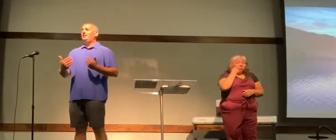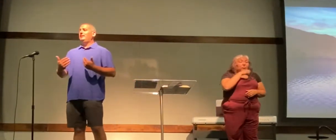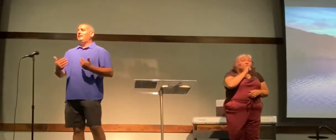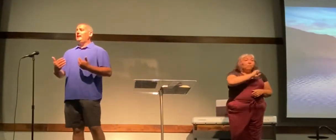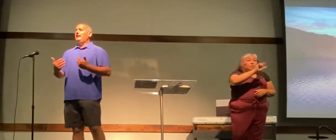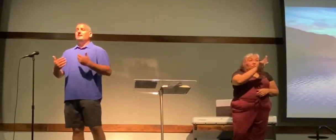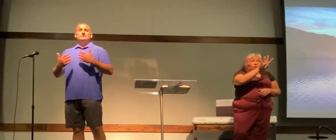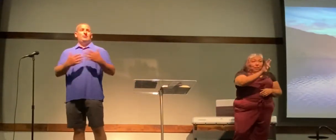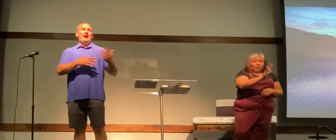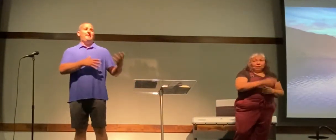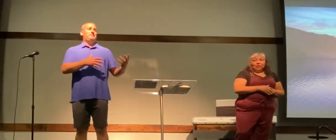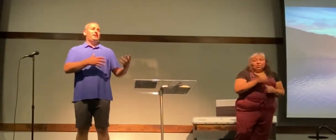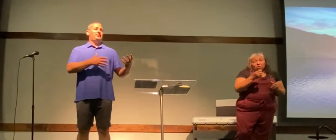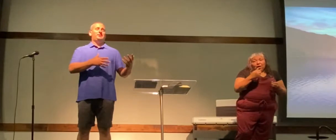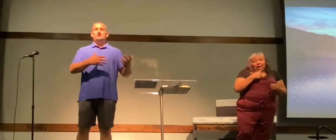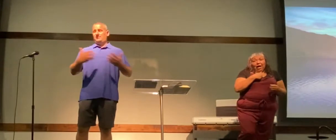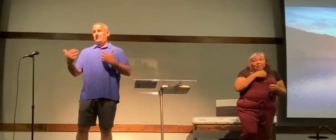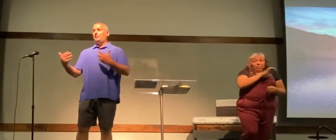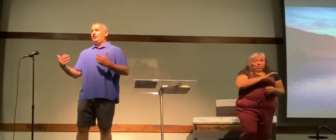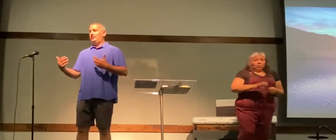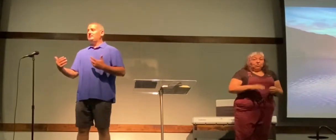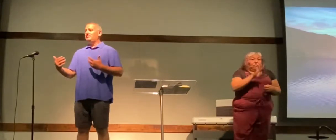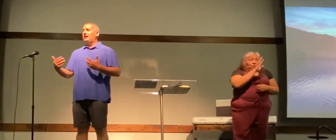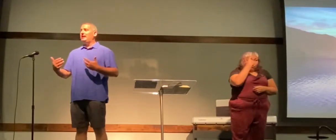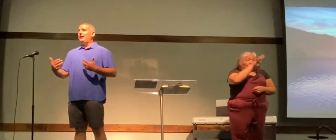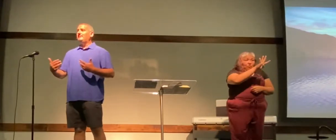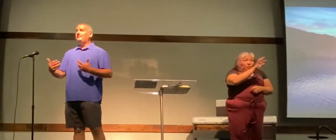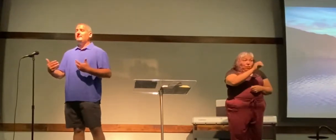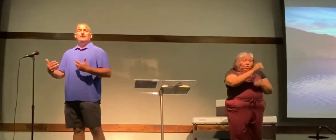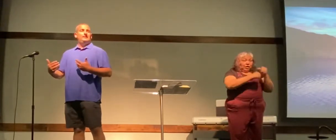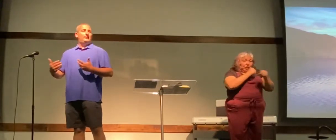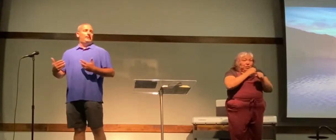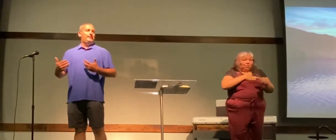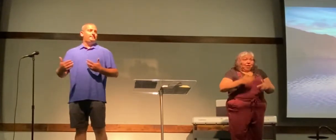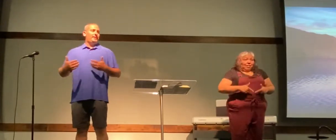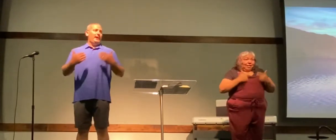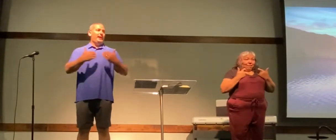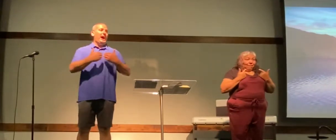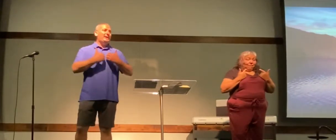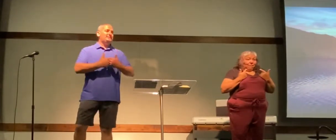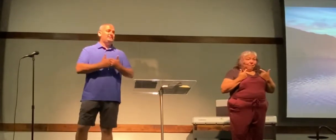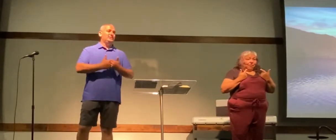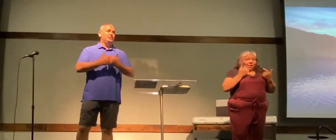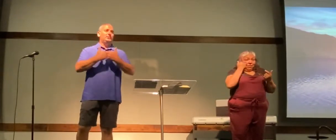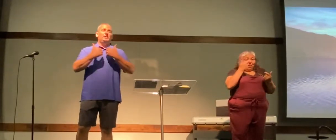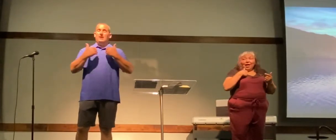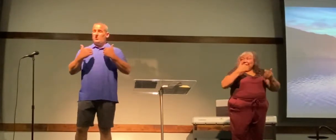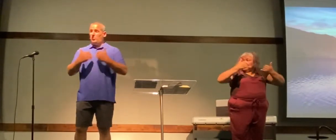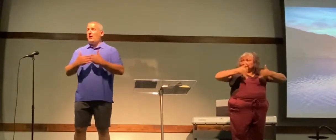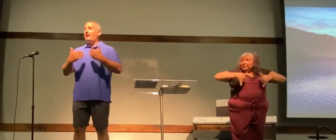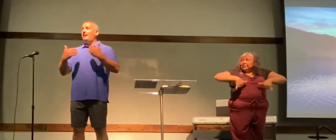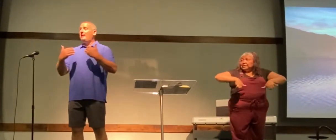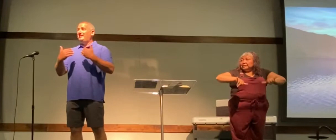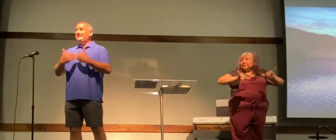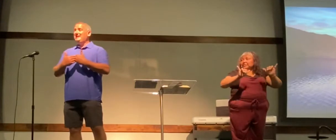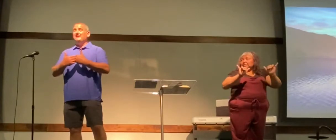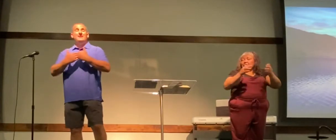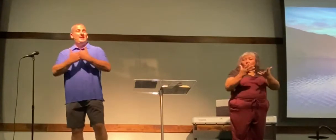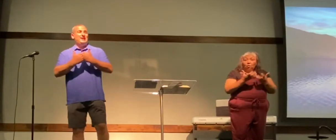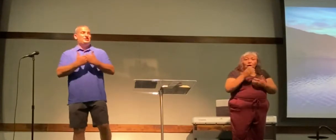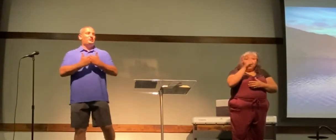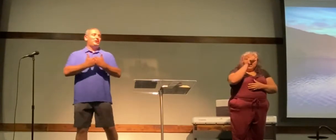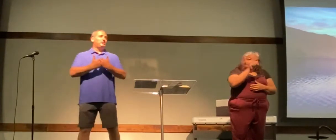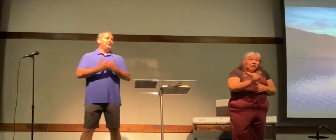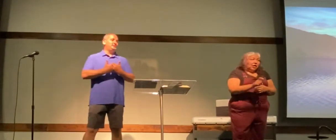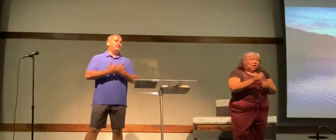47. Okay? So I've been a Christian for 40 years of my life. All right? And I still am one and need